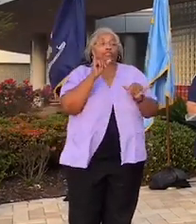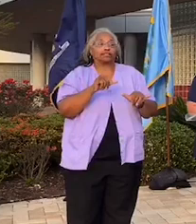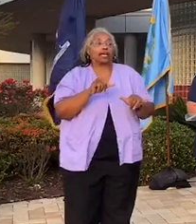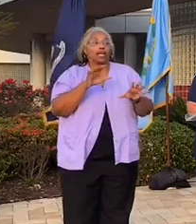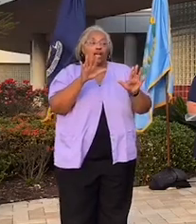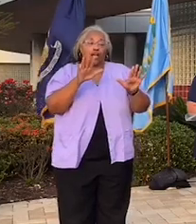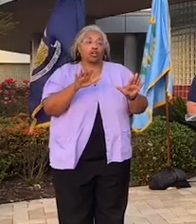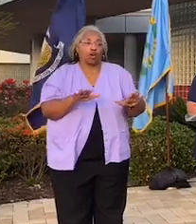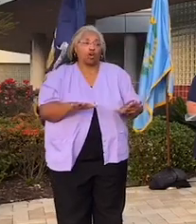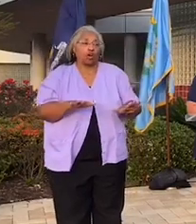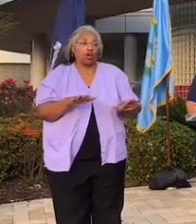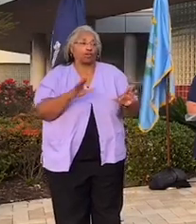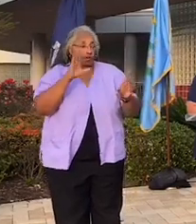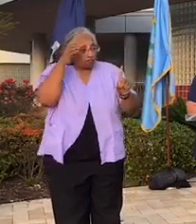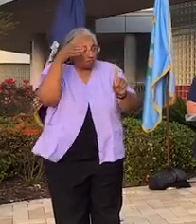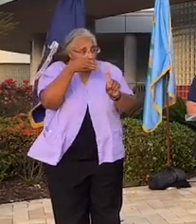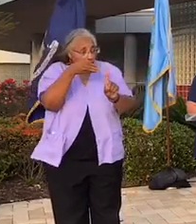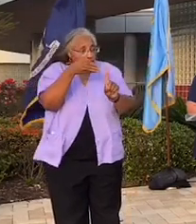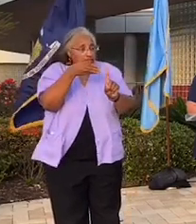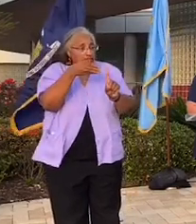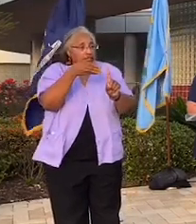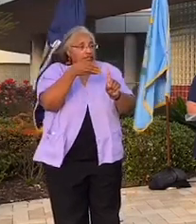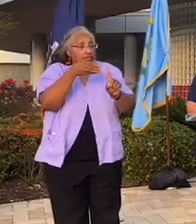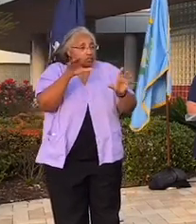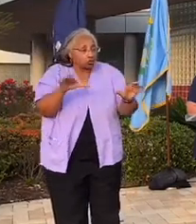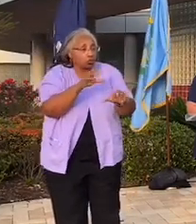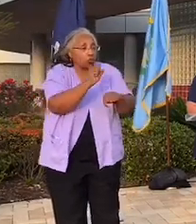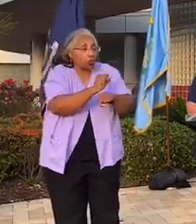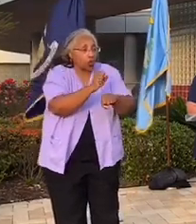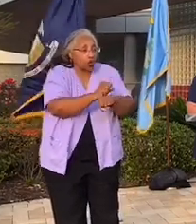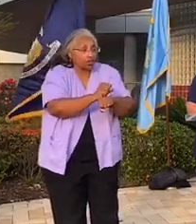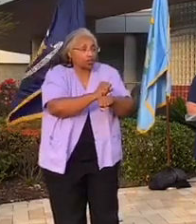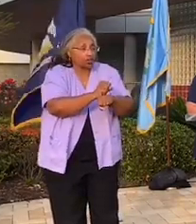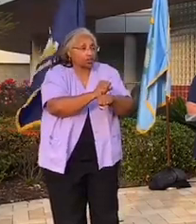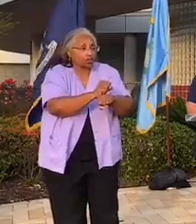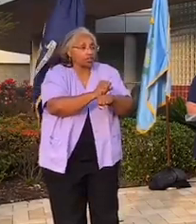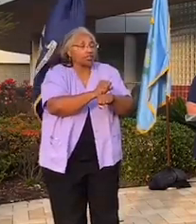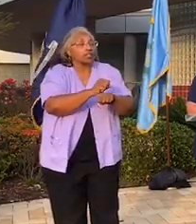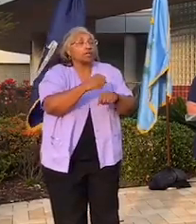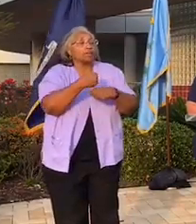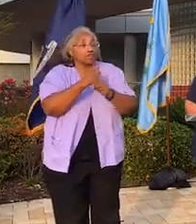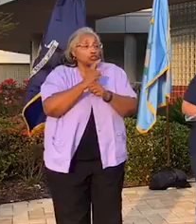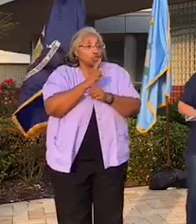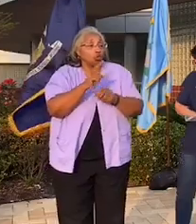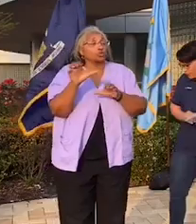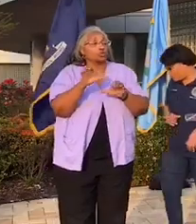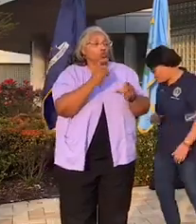focused on the mission, execute, and also see that we've done the right thing.